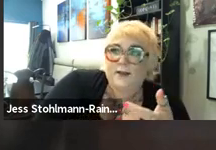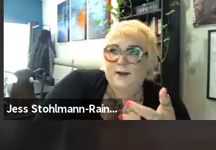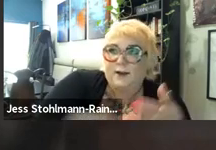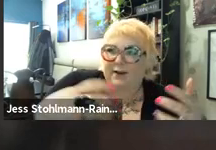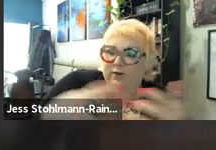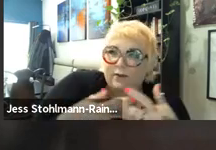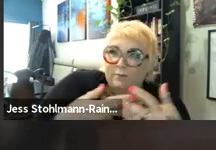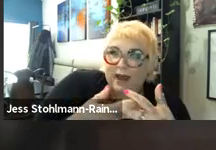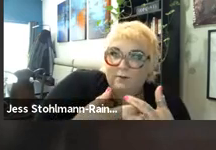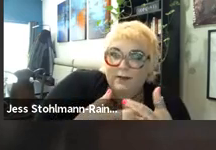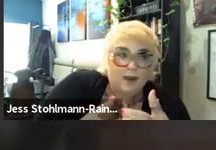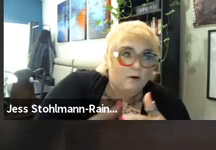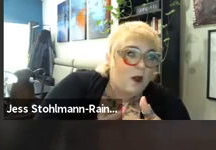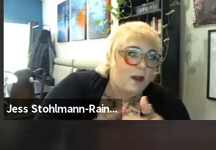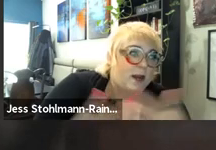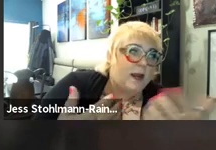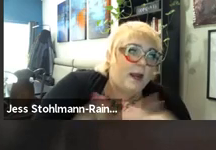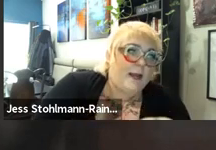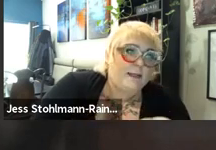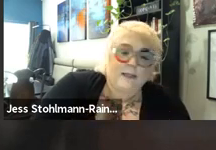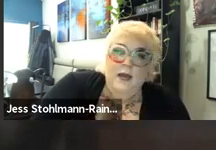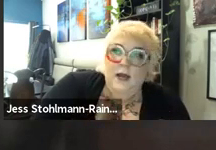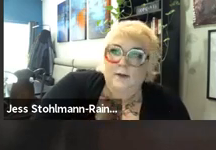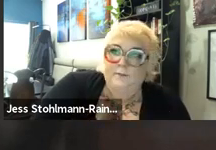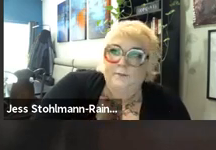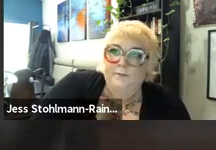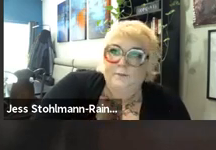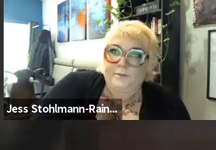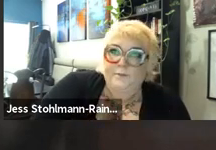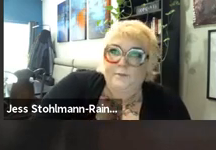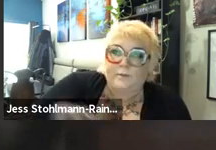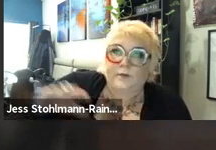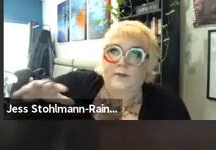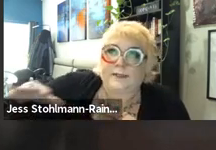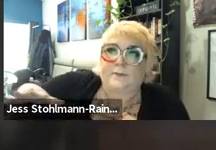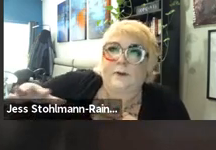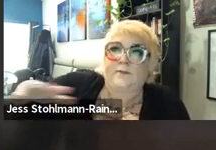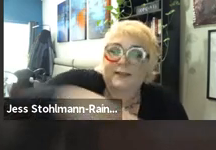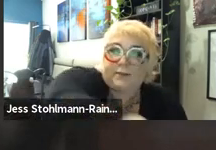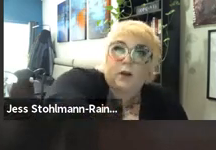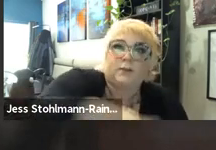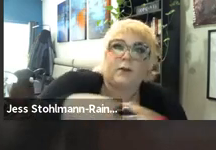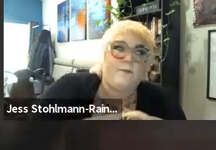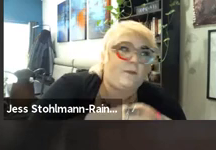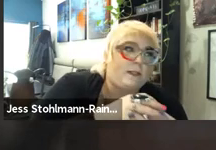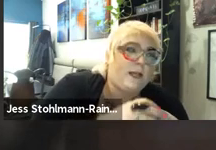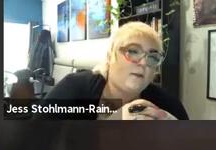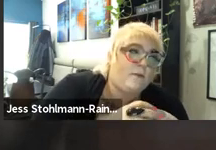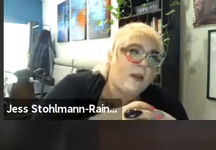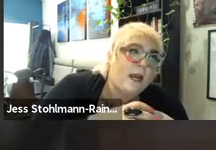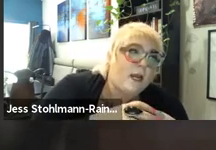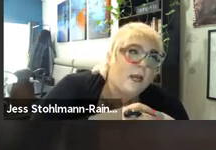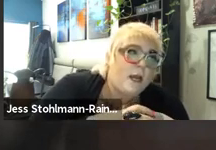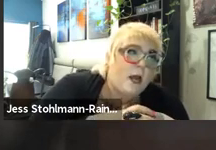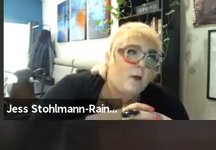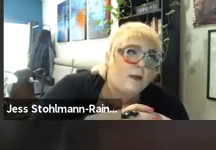uh that sort of embedded with 9-1-1 and um sort of this pervasive carceral influence kind